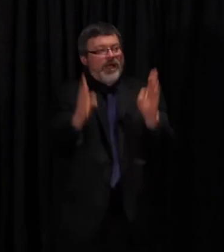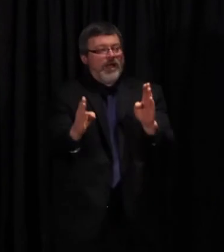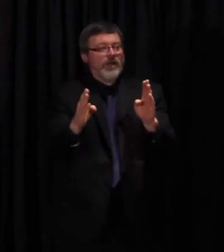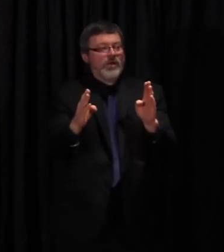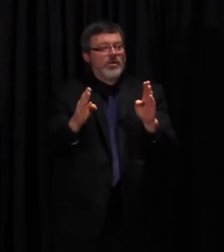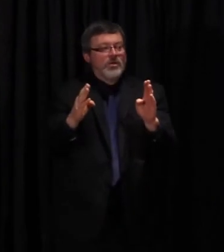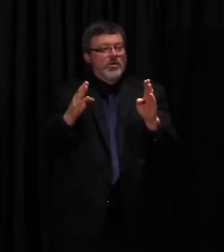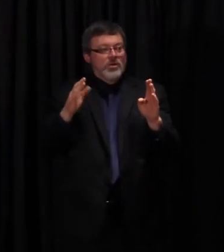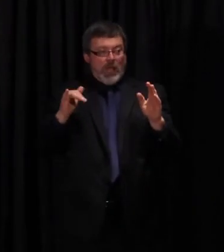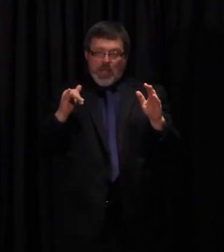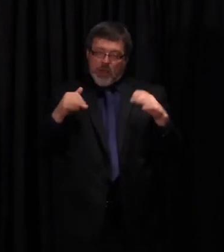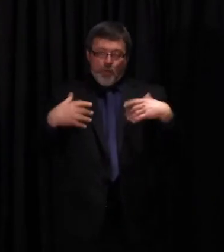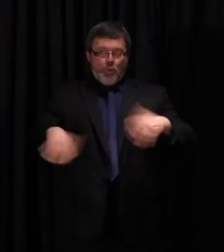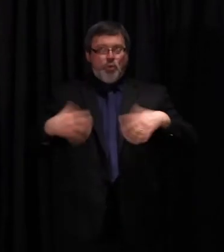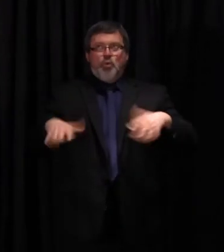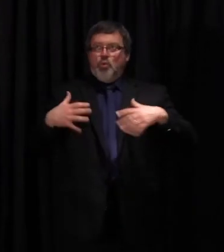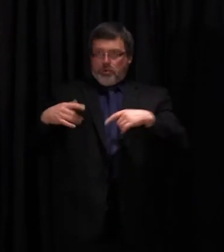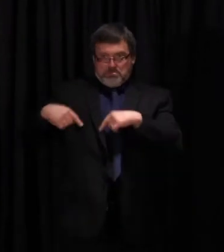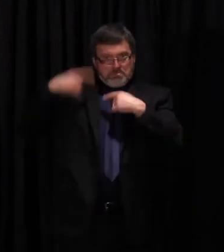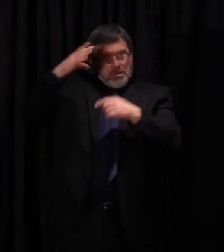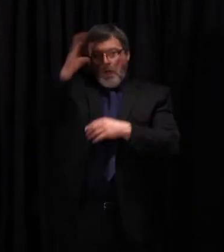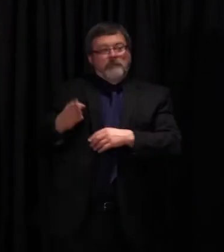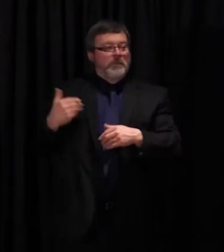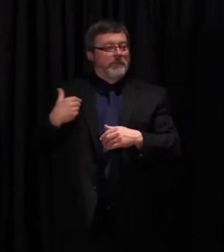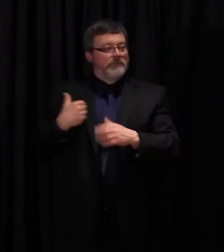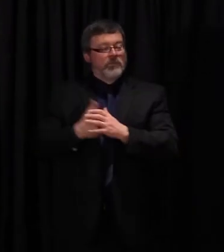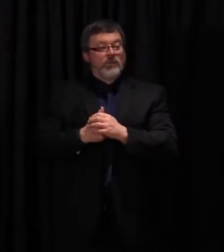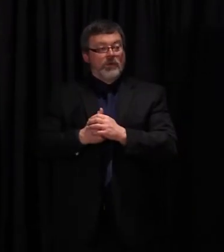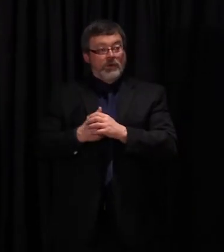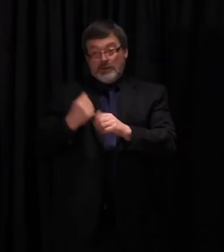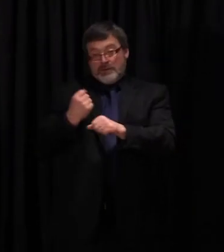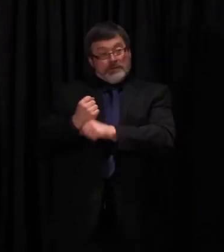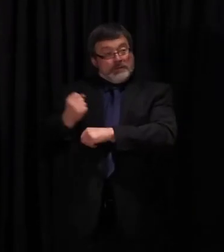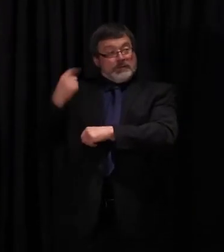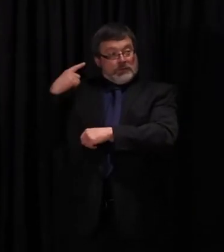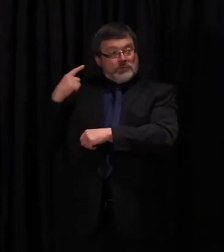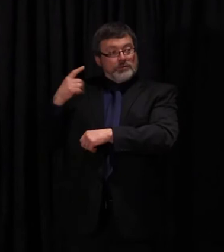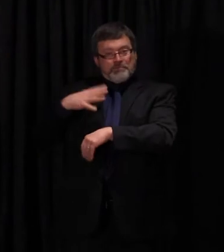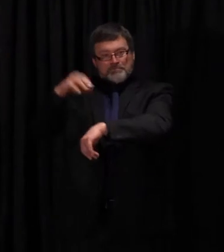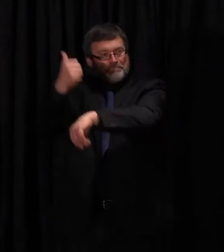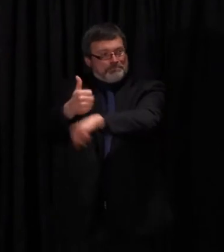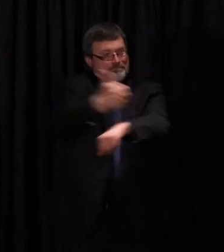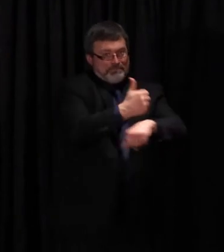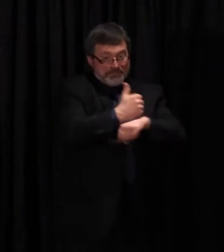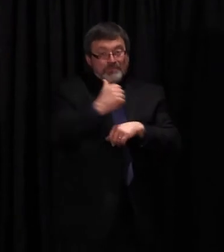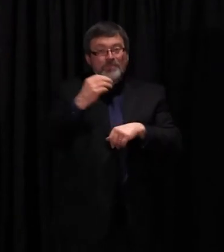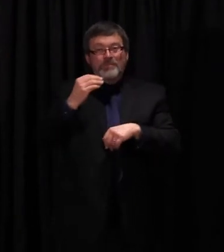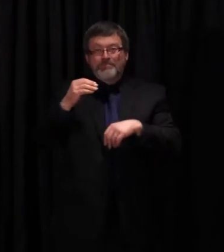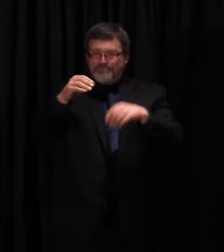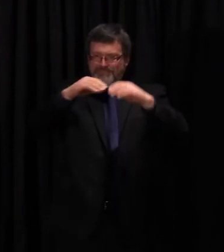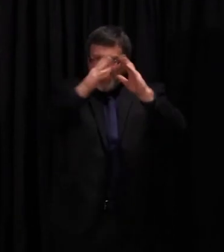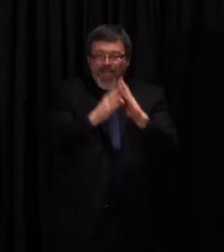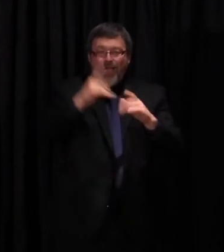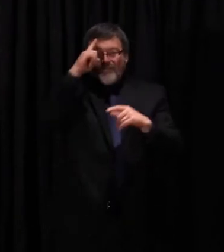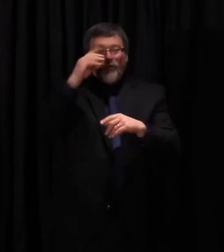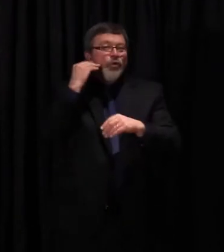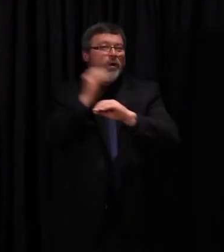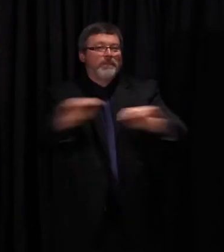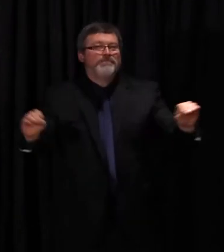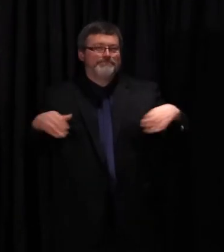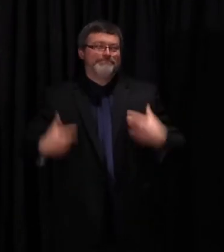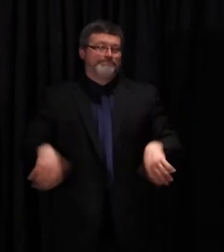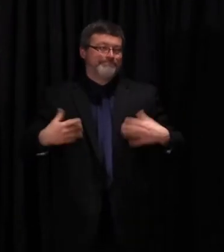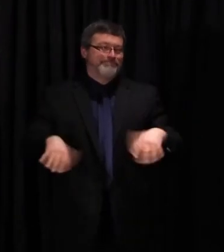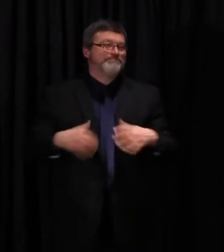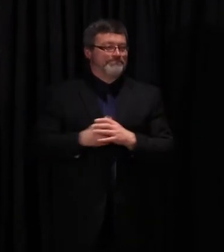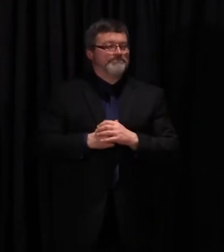Last year, we focused heavily on permanent housing for homeless Vermonters. As a result,